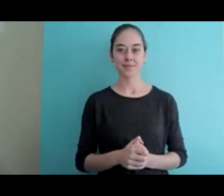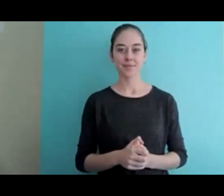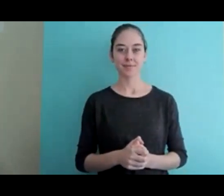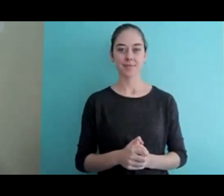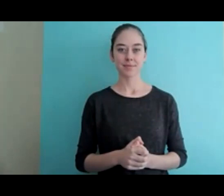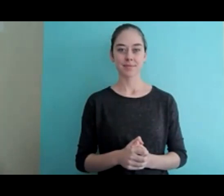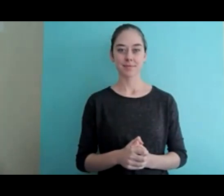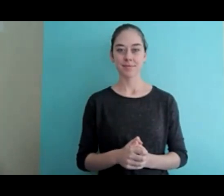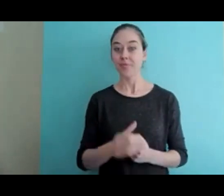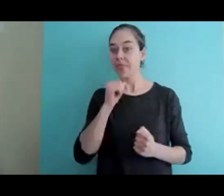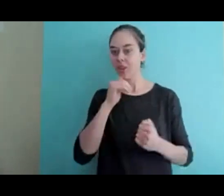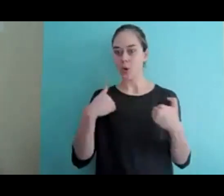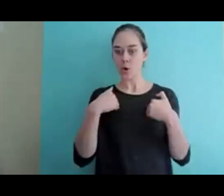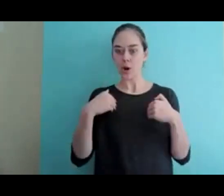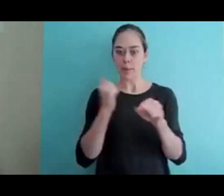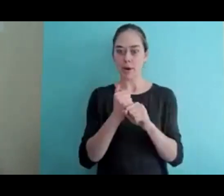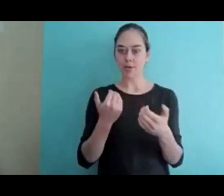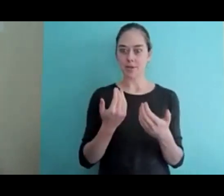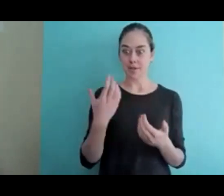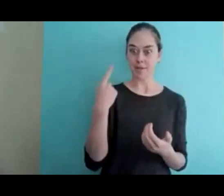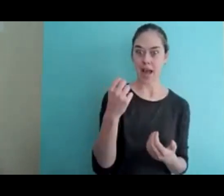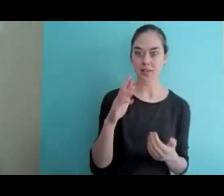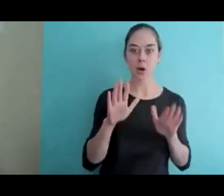Don't worry about tempo.